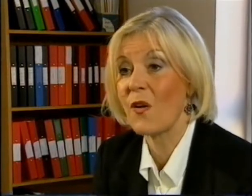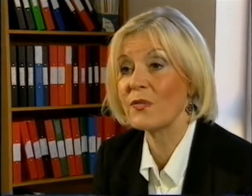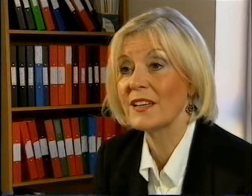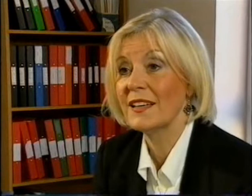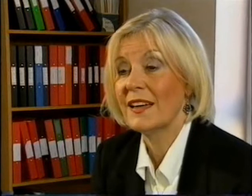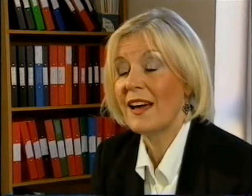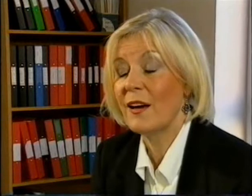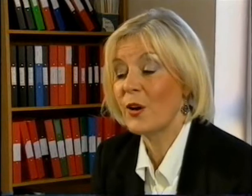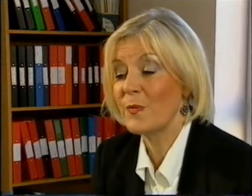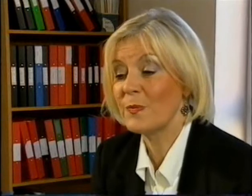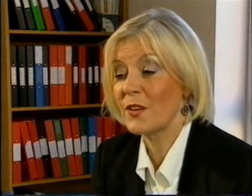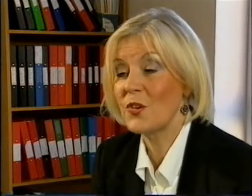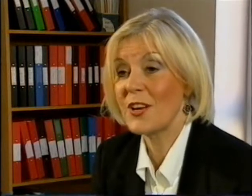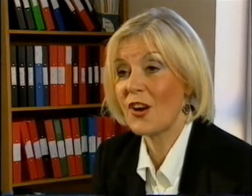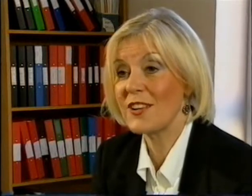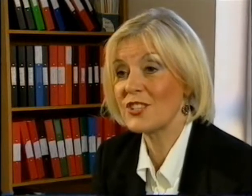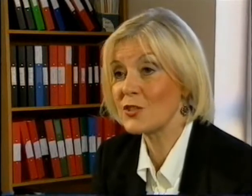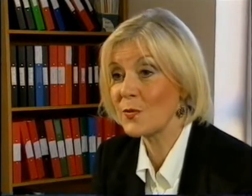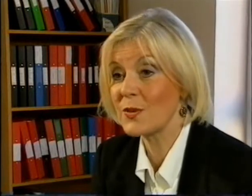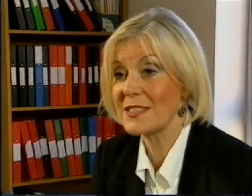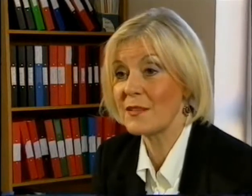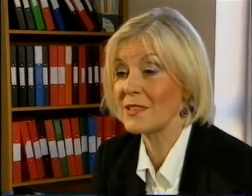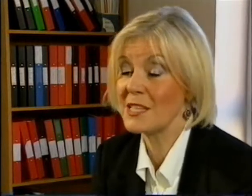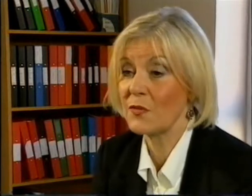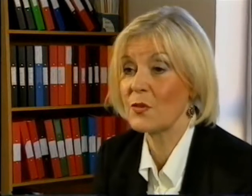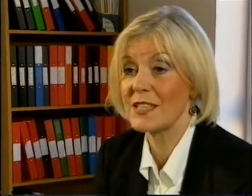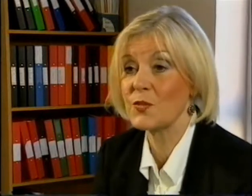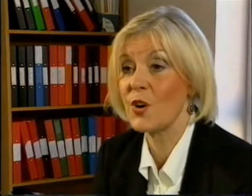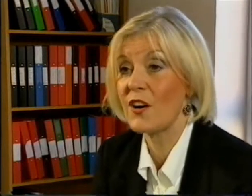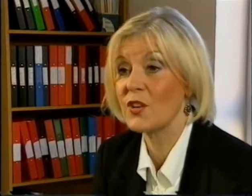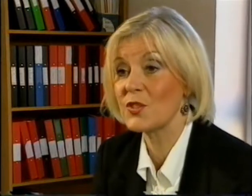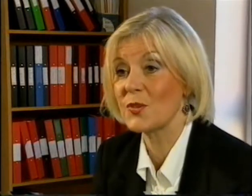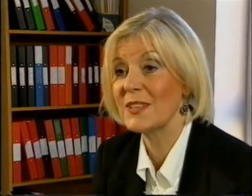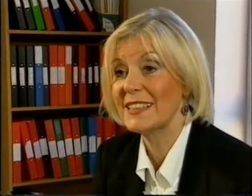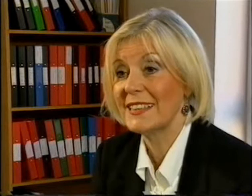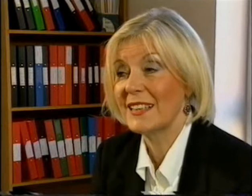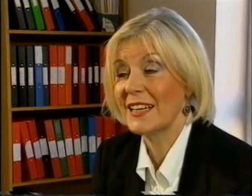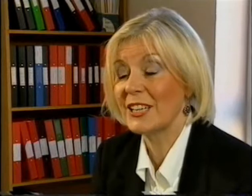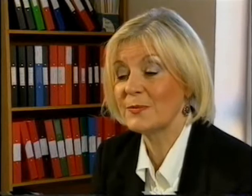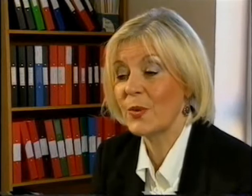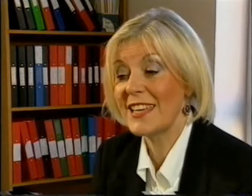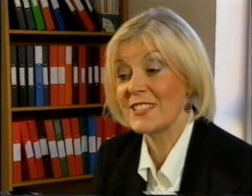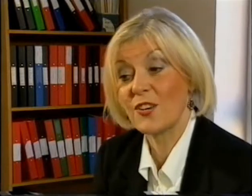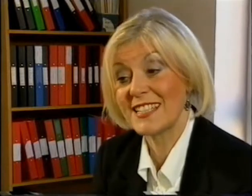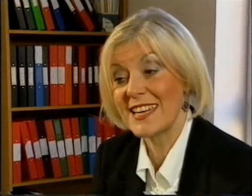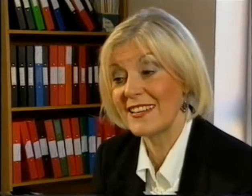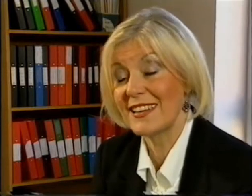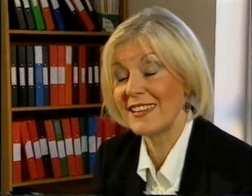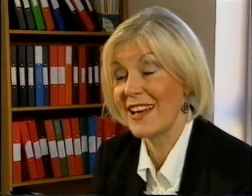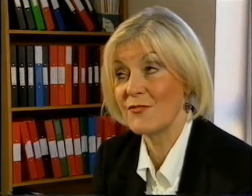staff who encouraged and supported him, and Tim of course had to work hard too. When he started here, he had a